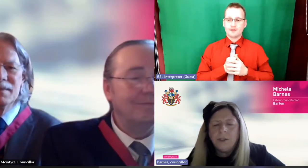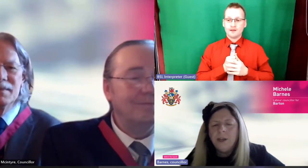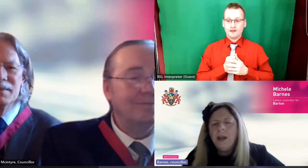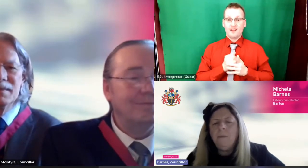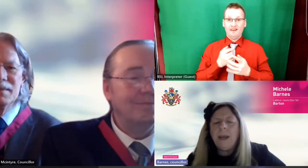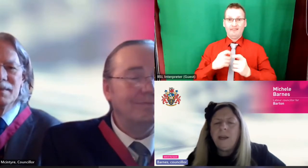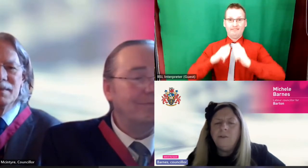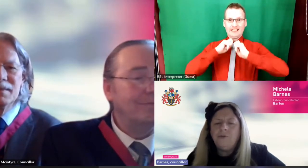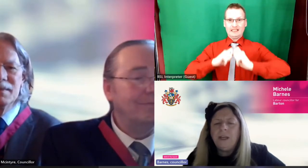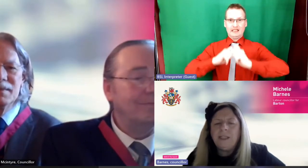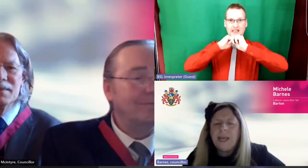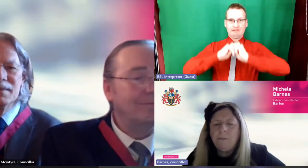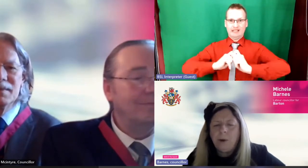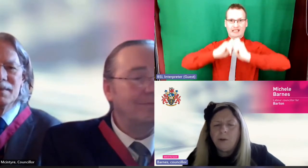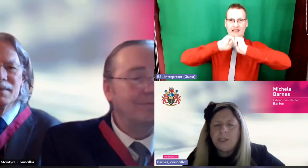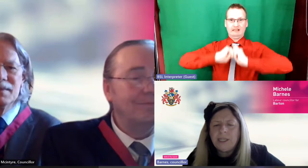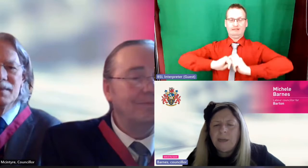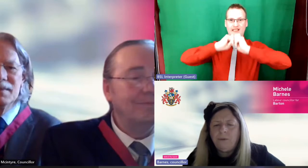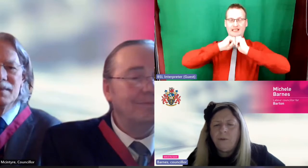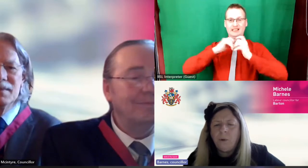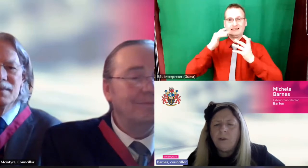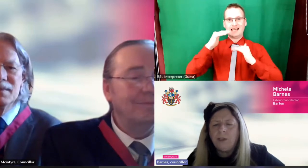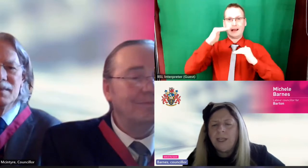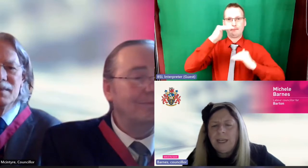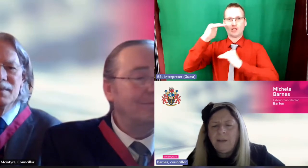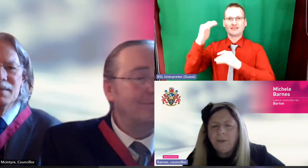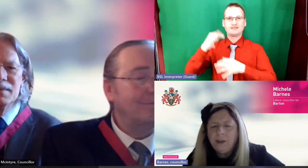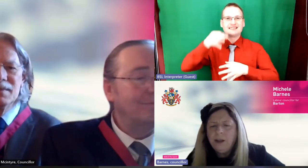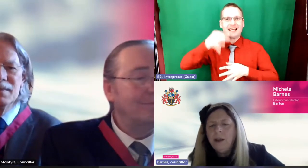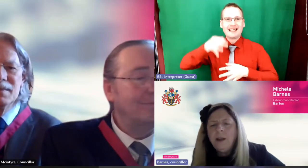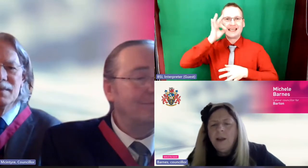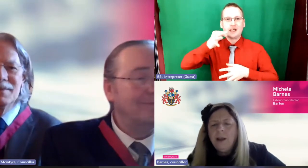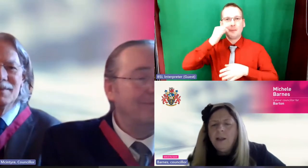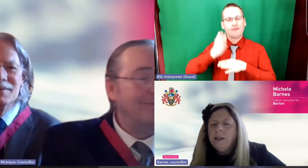force-feeding us and making us drink 10 pots of tea before we could leave.